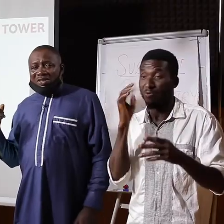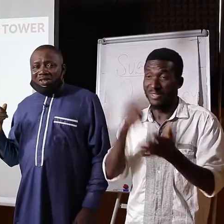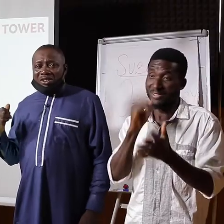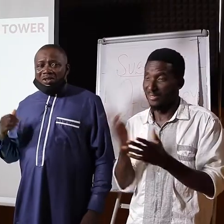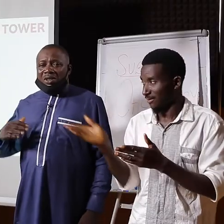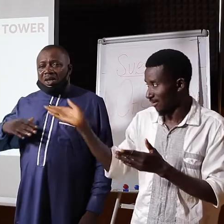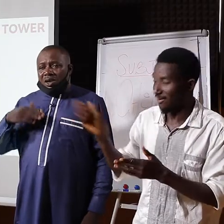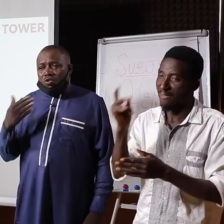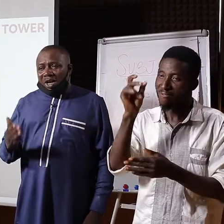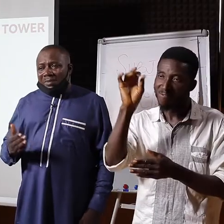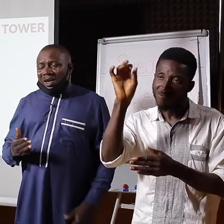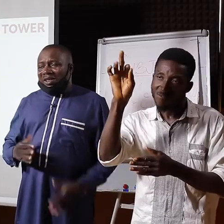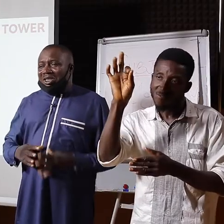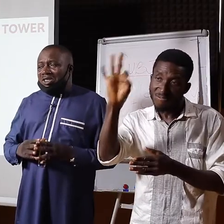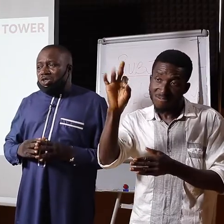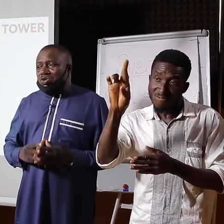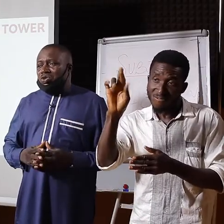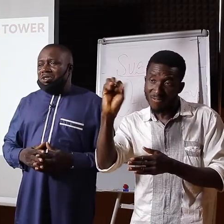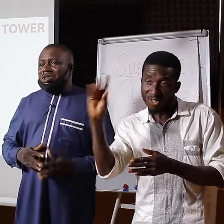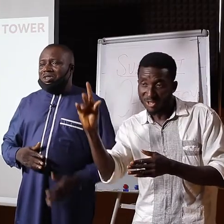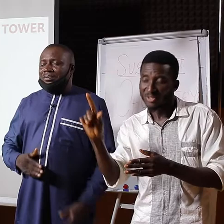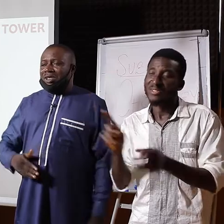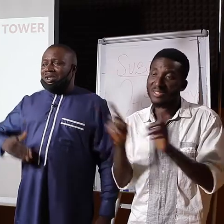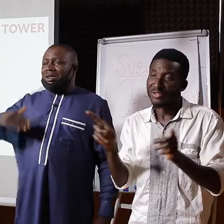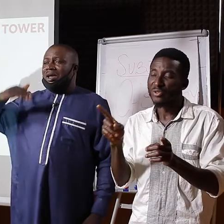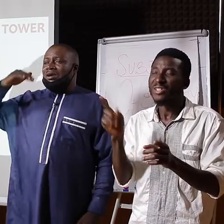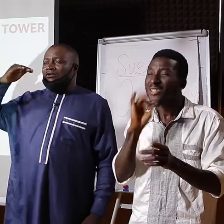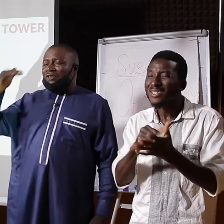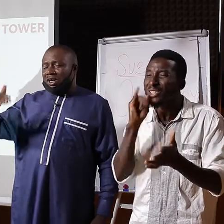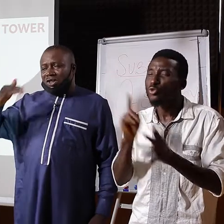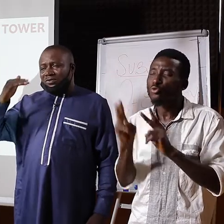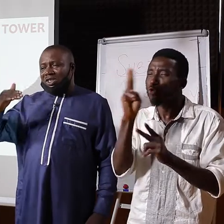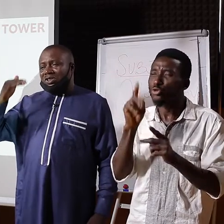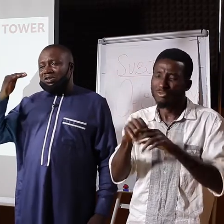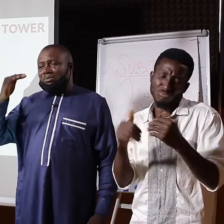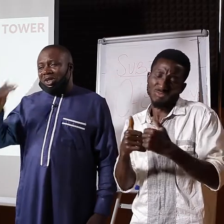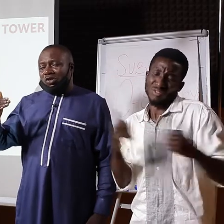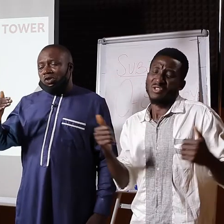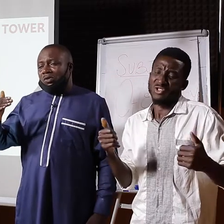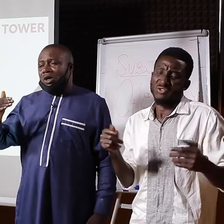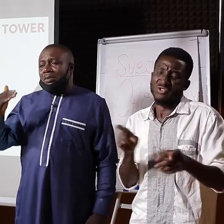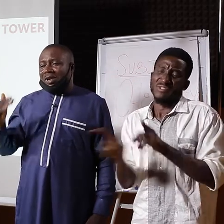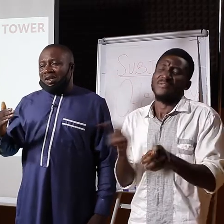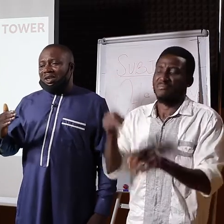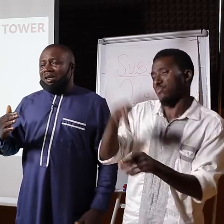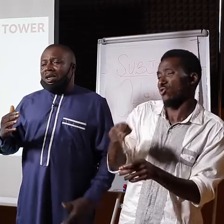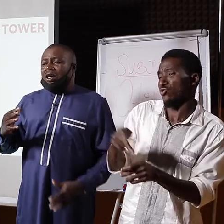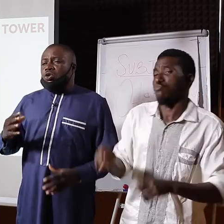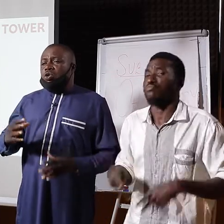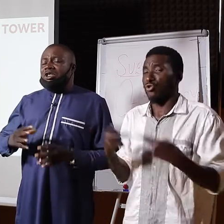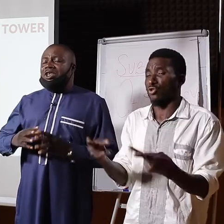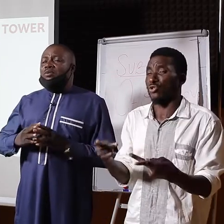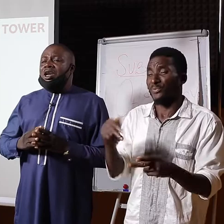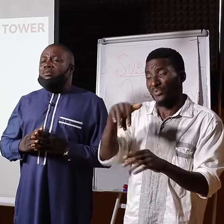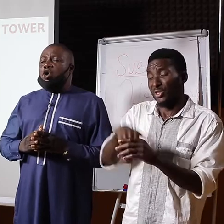fractional distillation, whereby it is used in separating various fractions of petroleum product